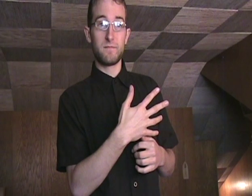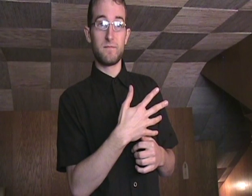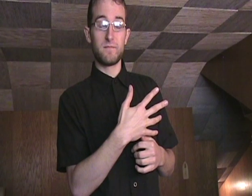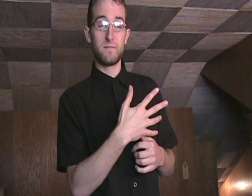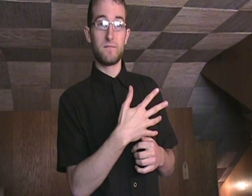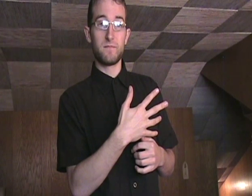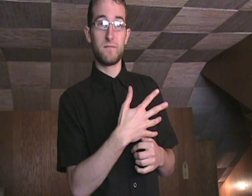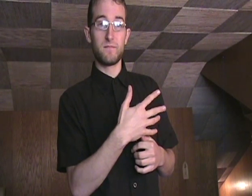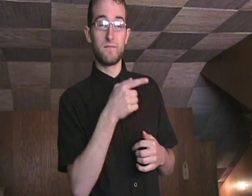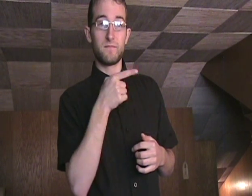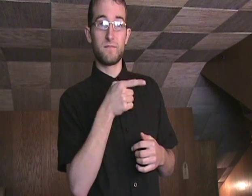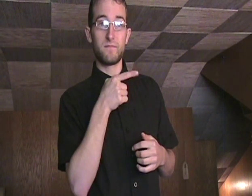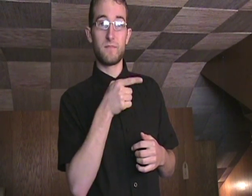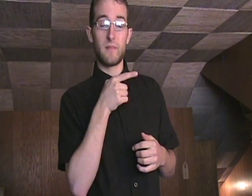2/5 were what we call patriots.